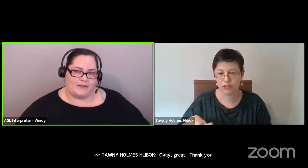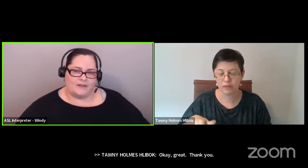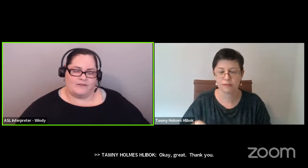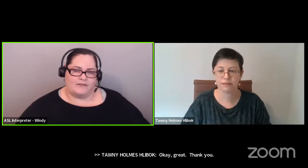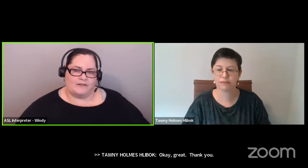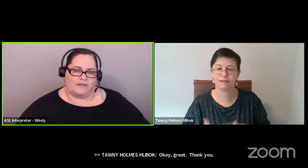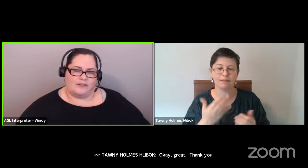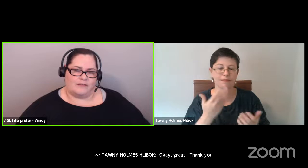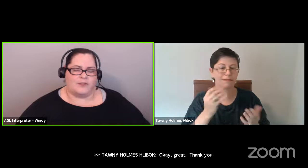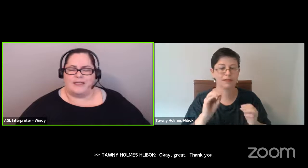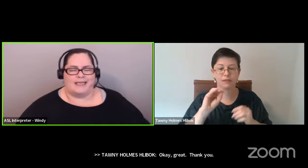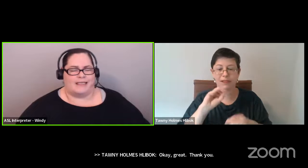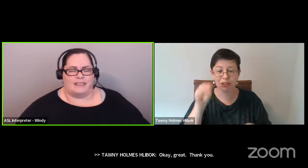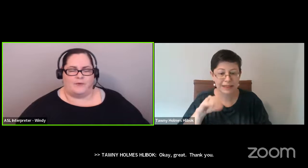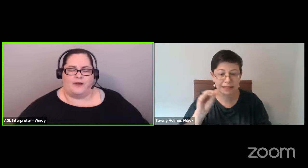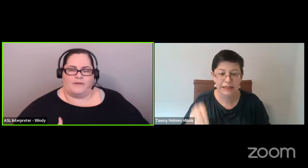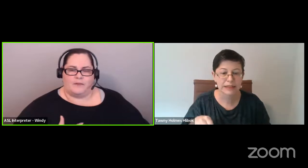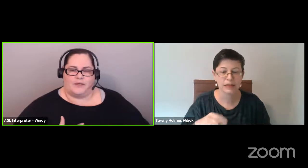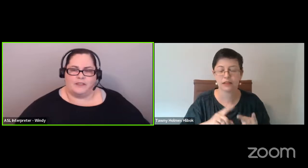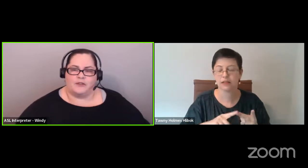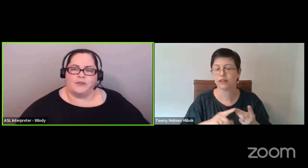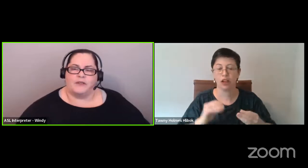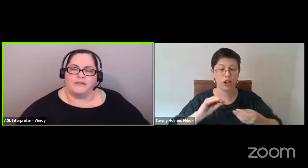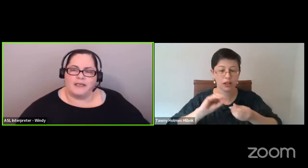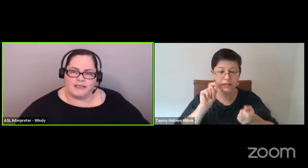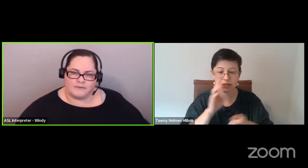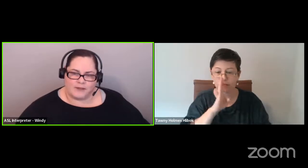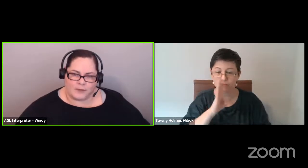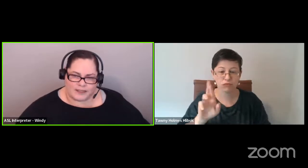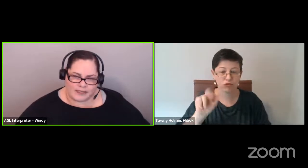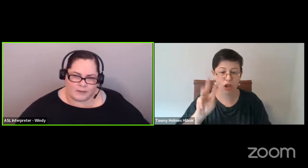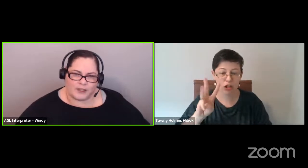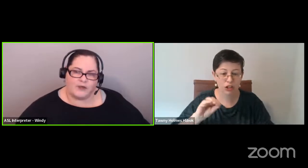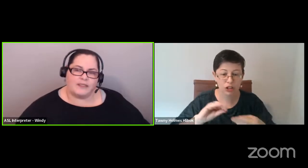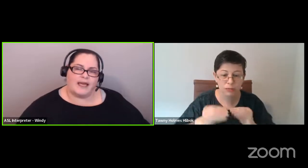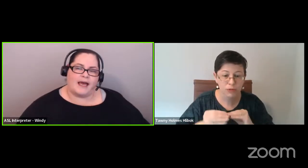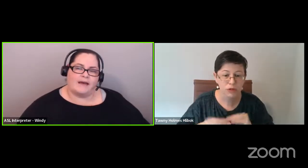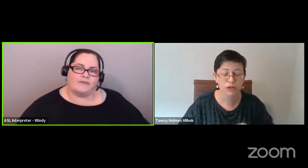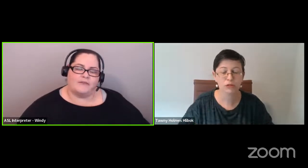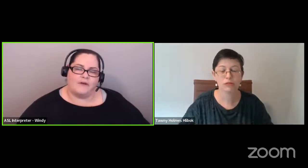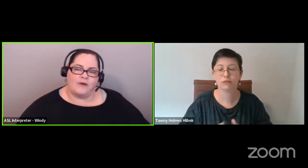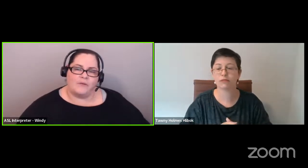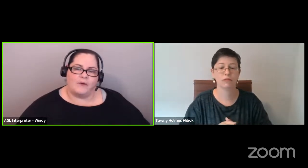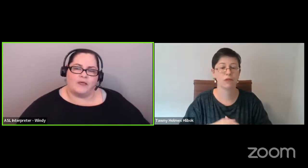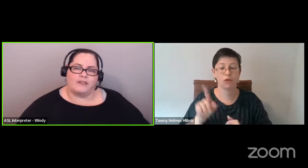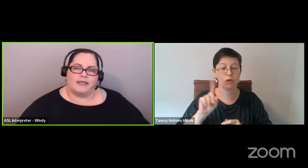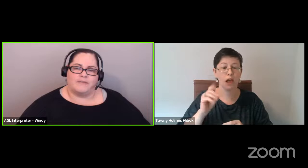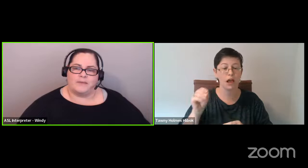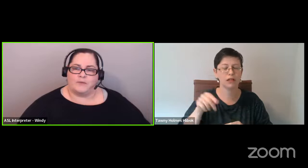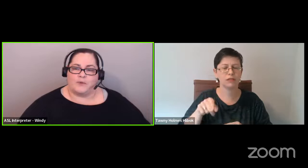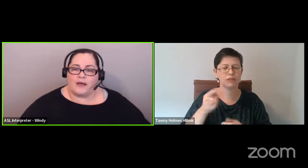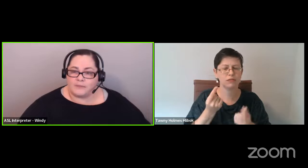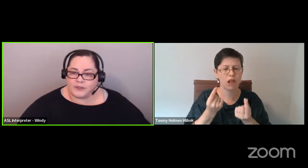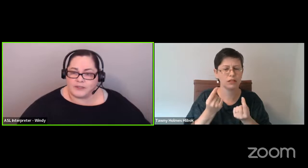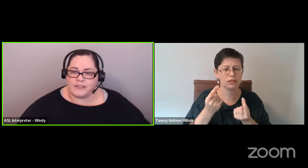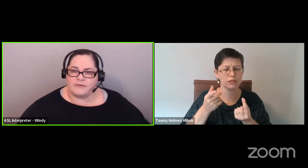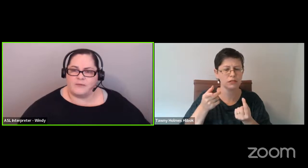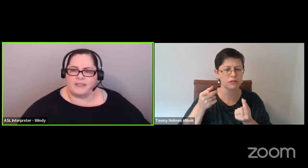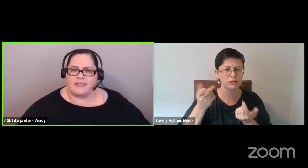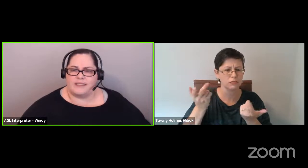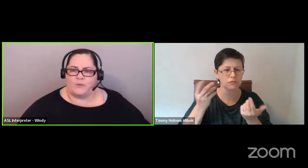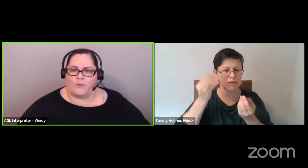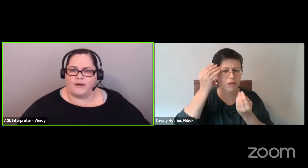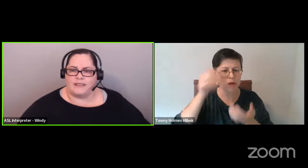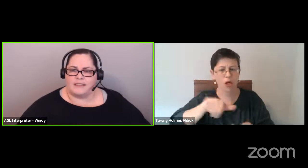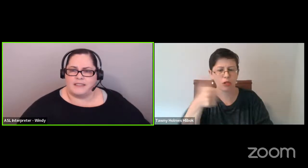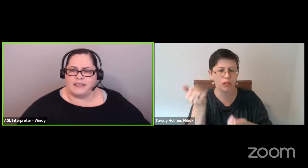have. Sorry, data and demographics, pardon the interpreter. To identify what data we currently have. We want to look at maybe raw numbers. We